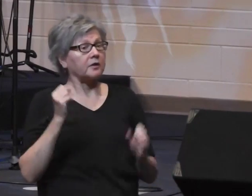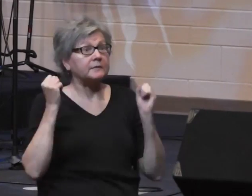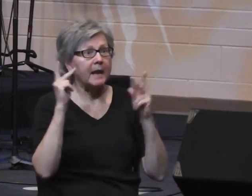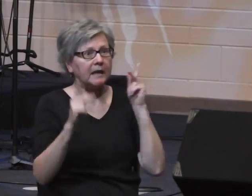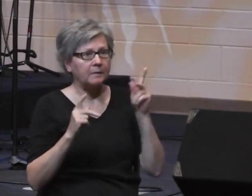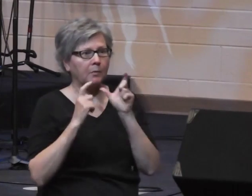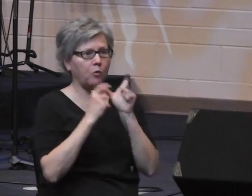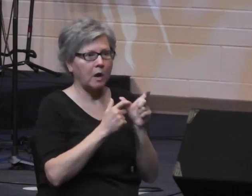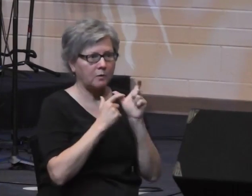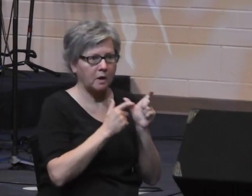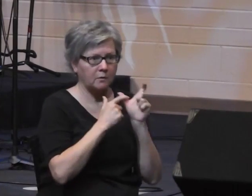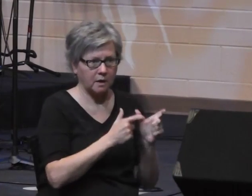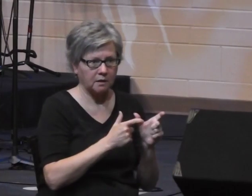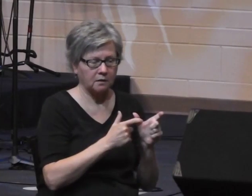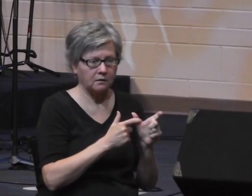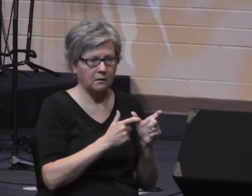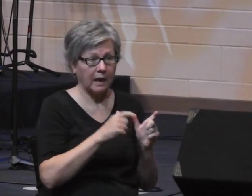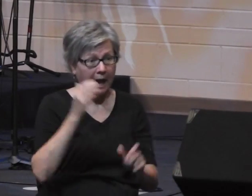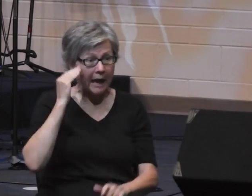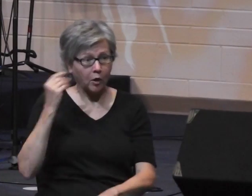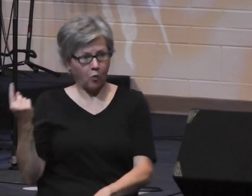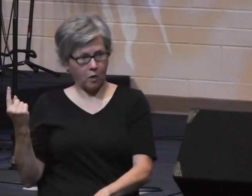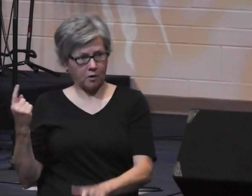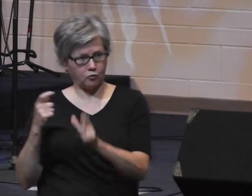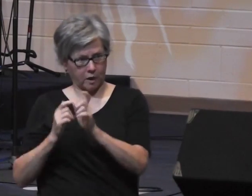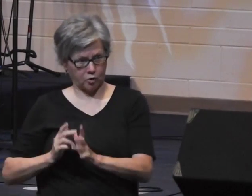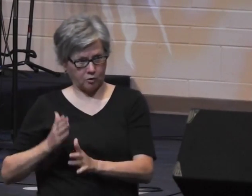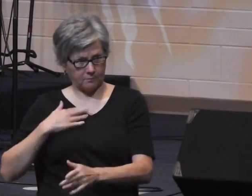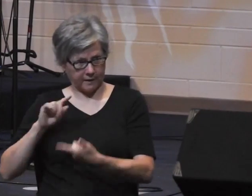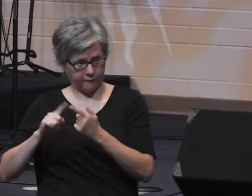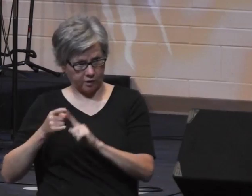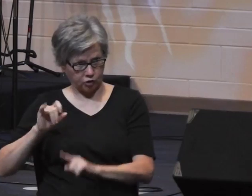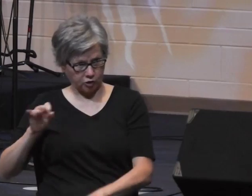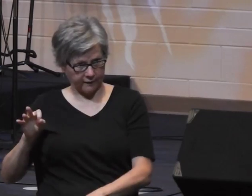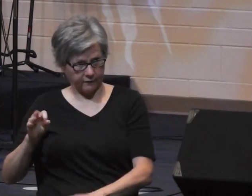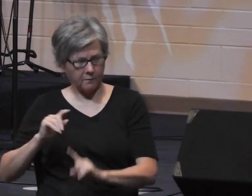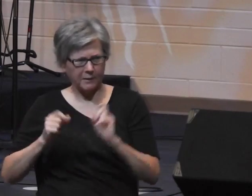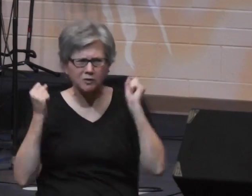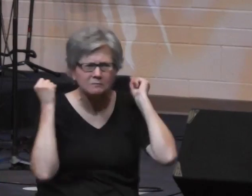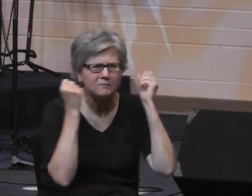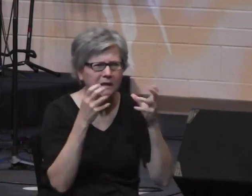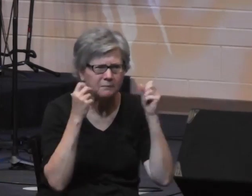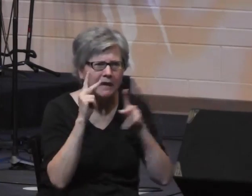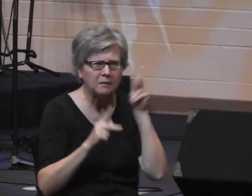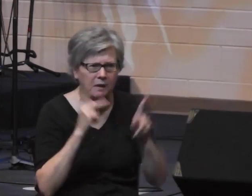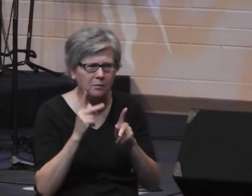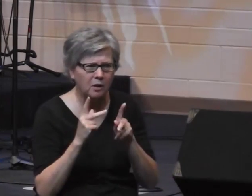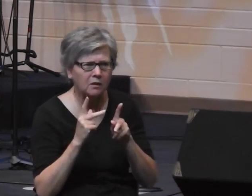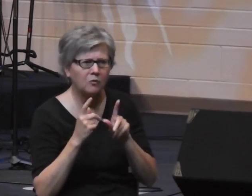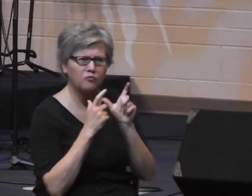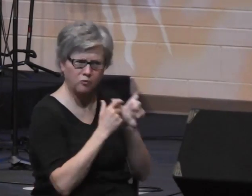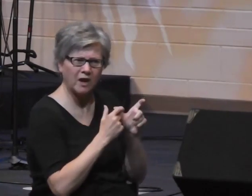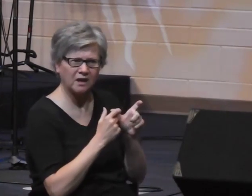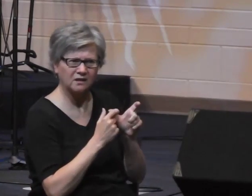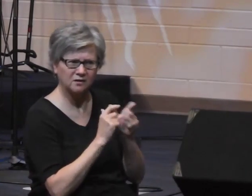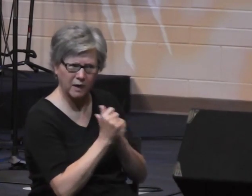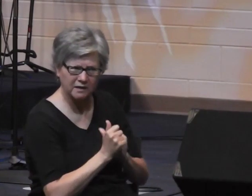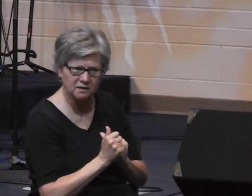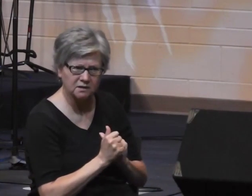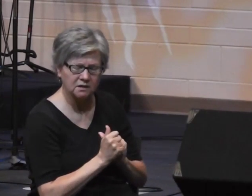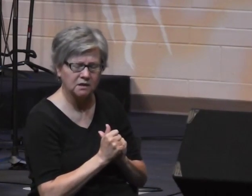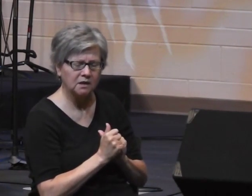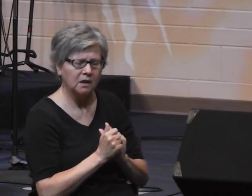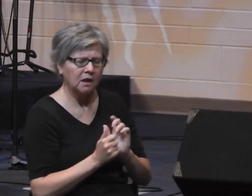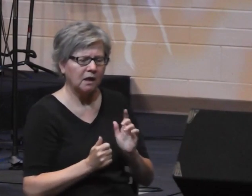finishing. I don't know a single one of the other runners. And it makes me realize that most of the people lining Main Street probably